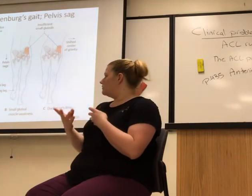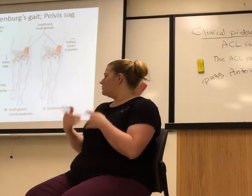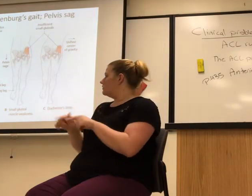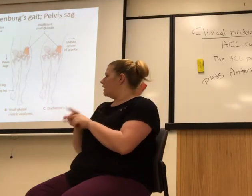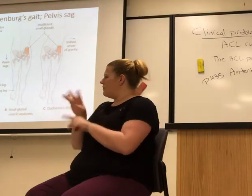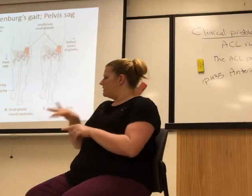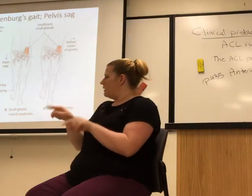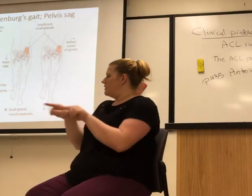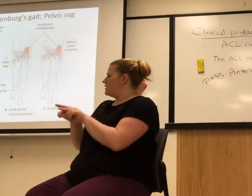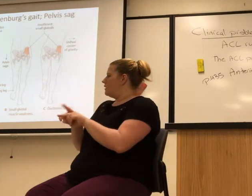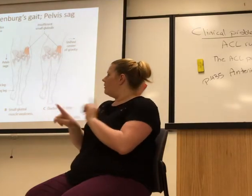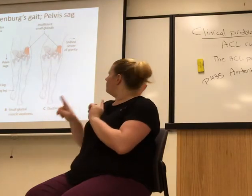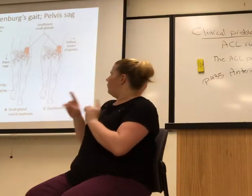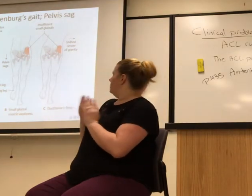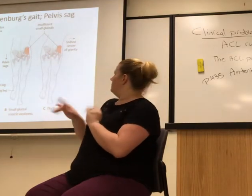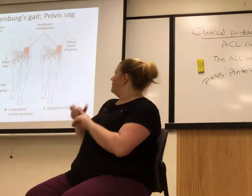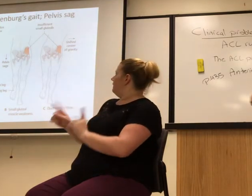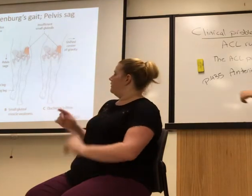All right, so